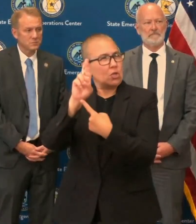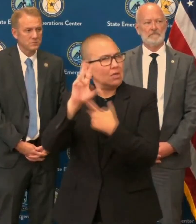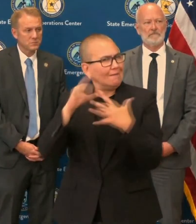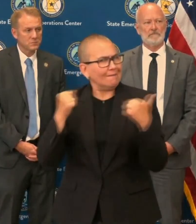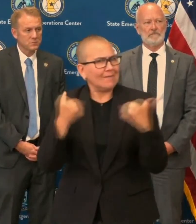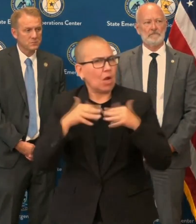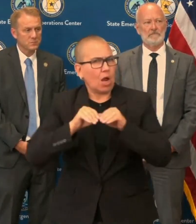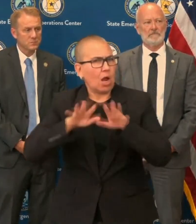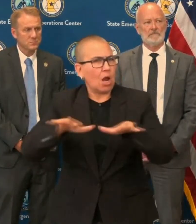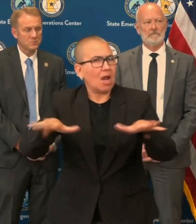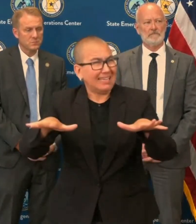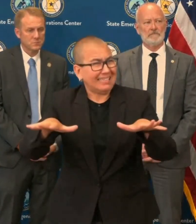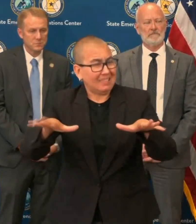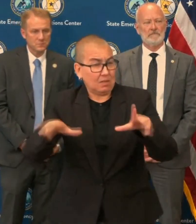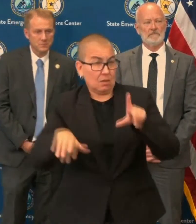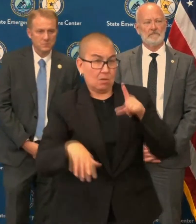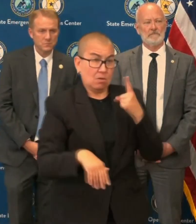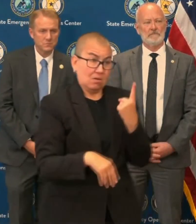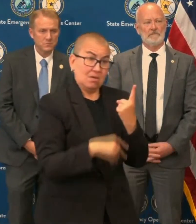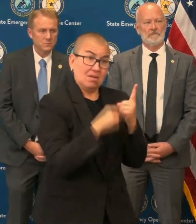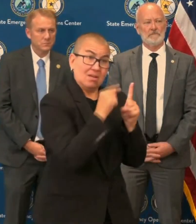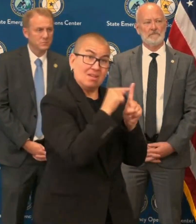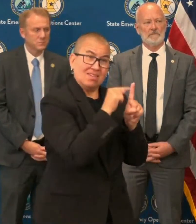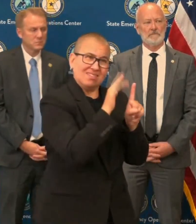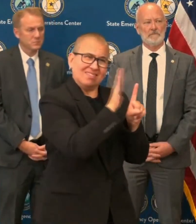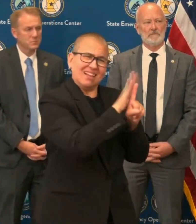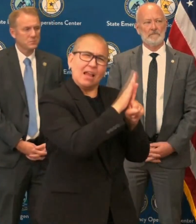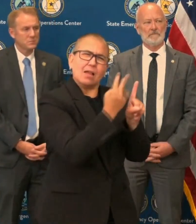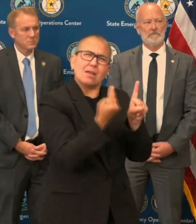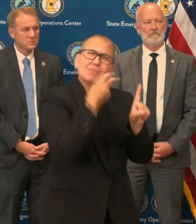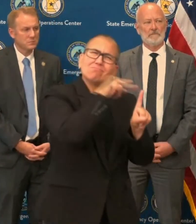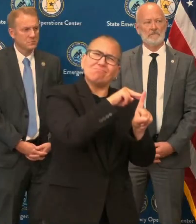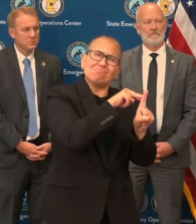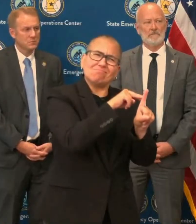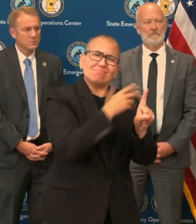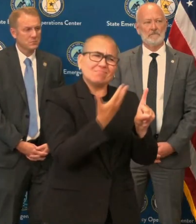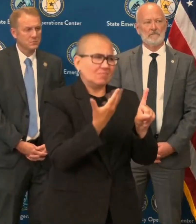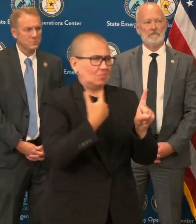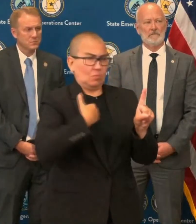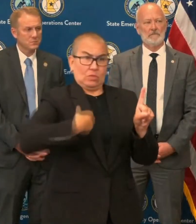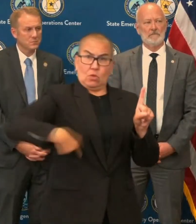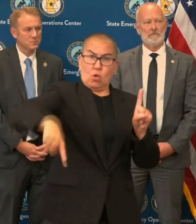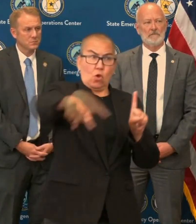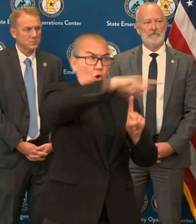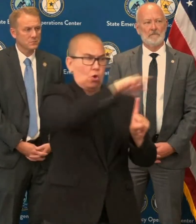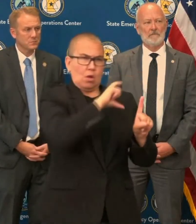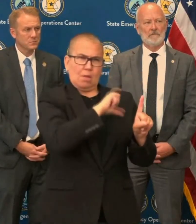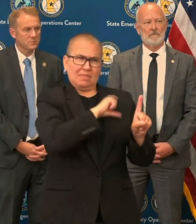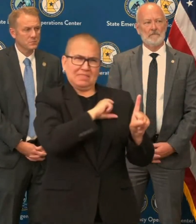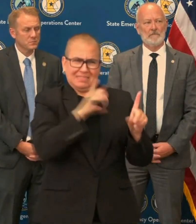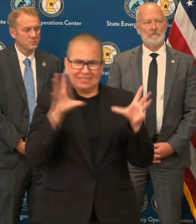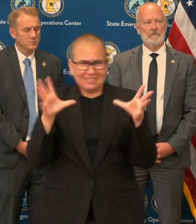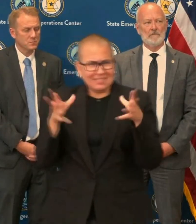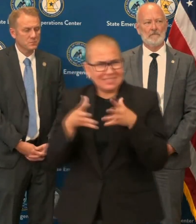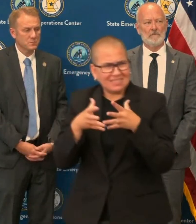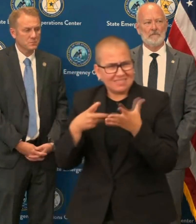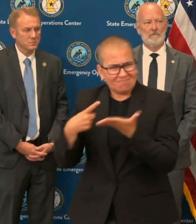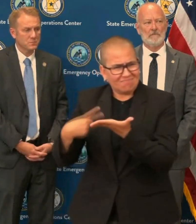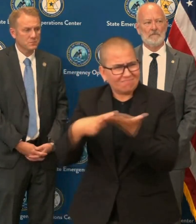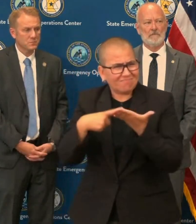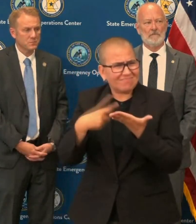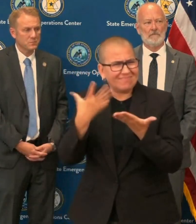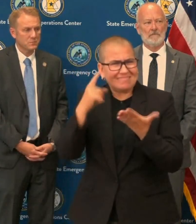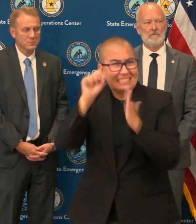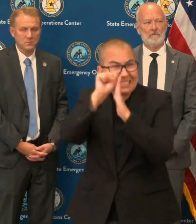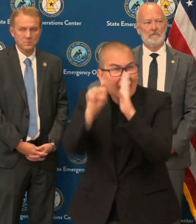singular point of view. When I listed all of that law enforcement coming together, that was really us as a state, as a community,